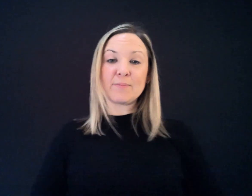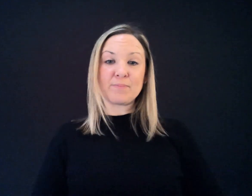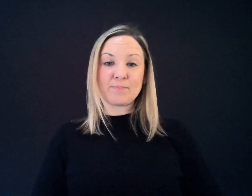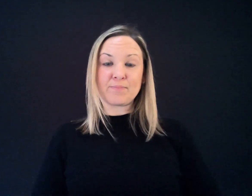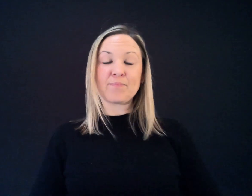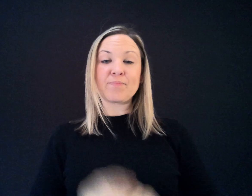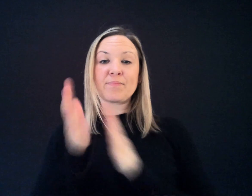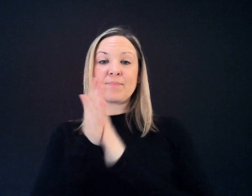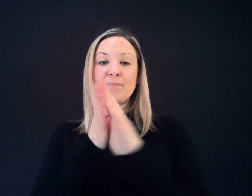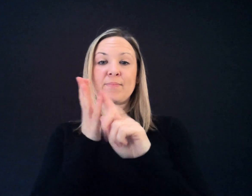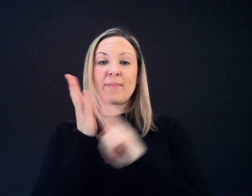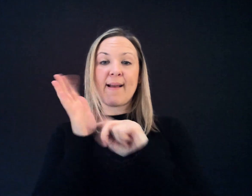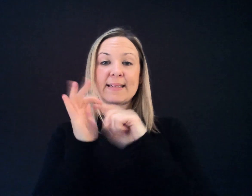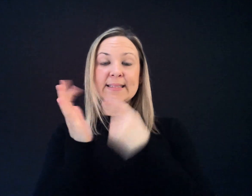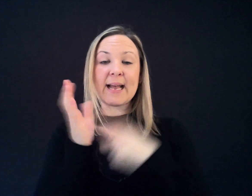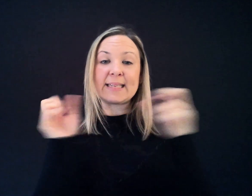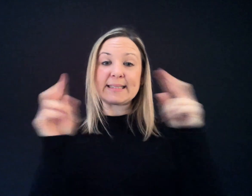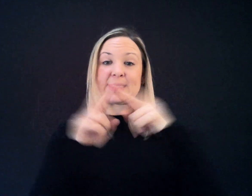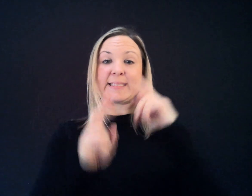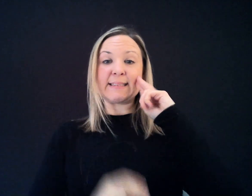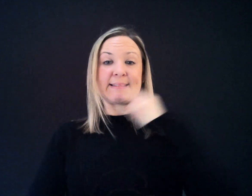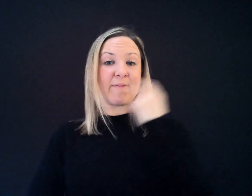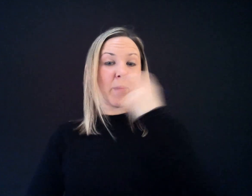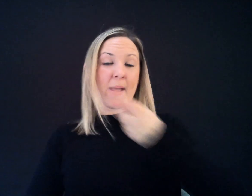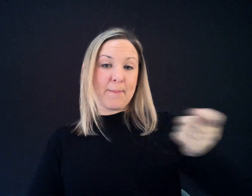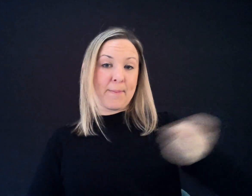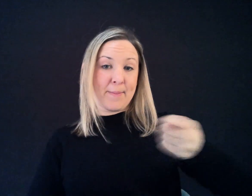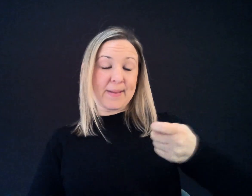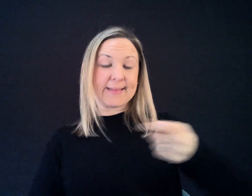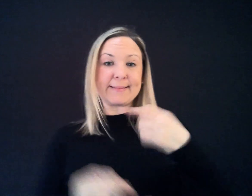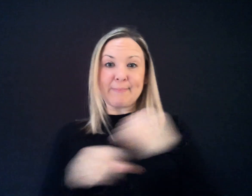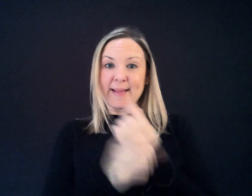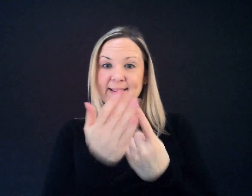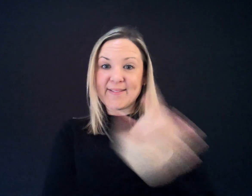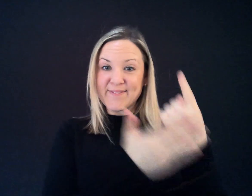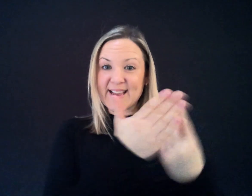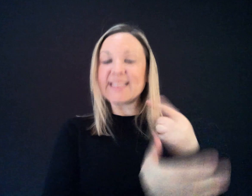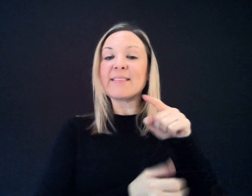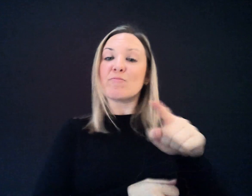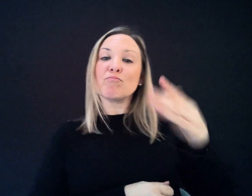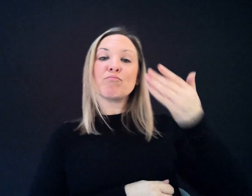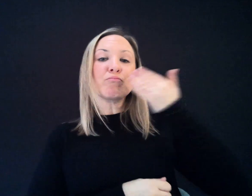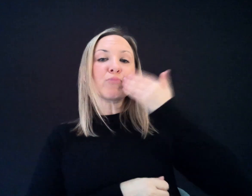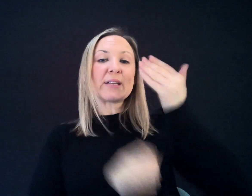Hunter and Sydney Deafblind members developed the event and were the presenters of lived experience on the day.